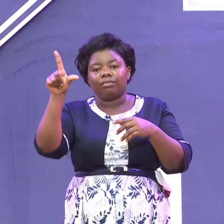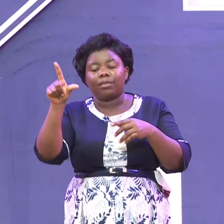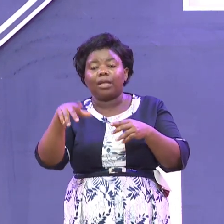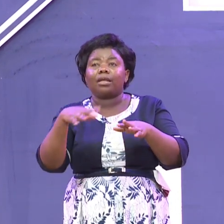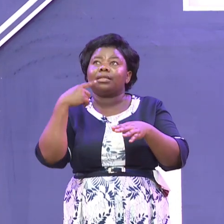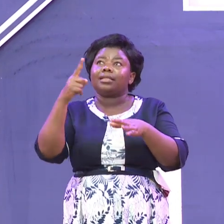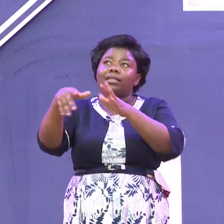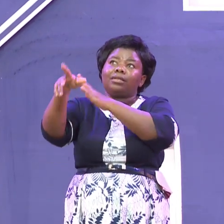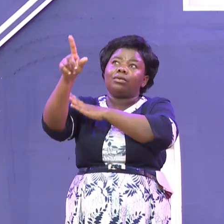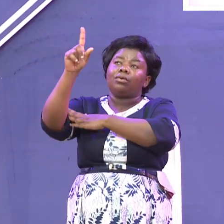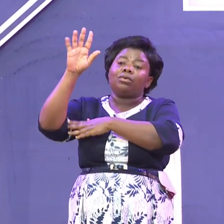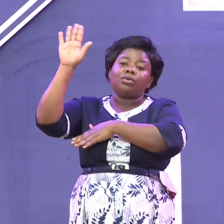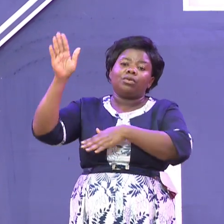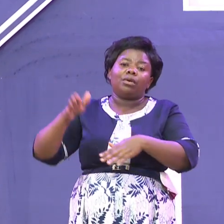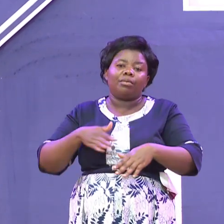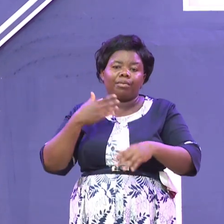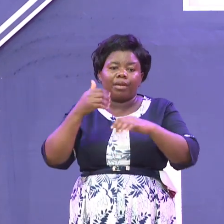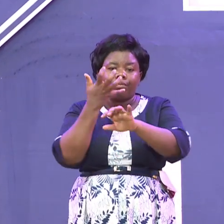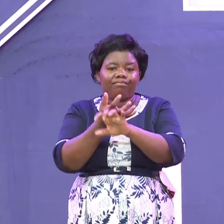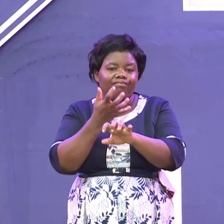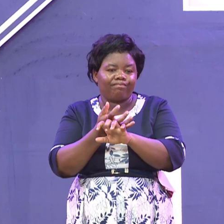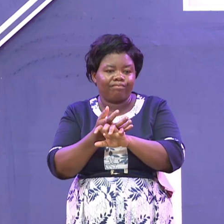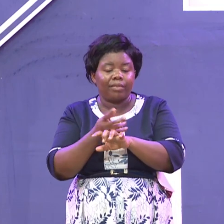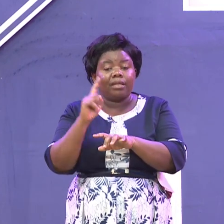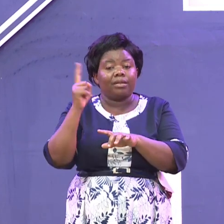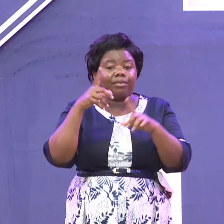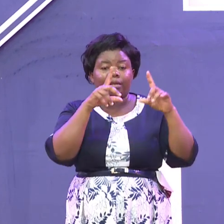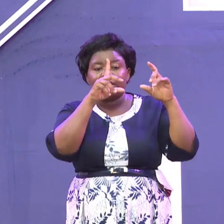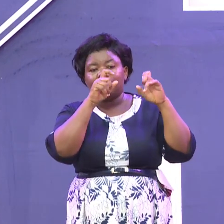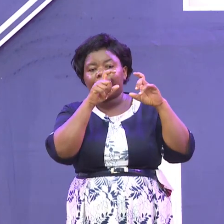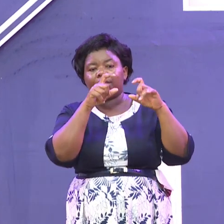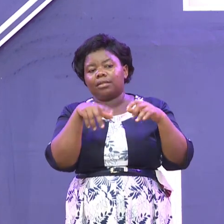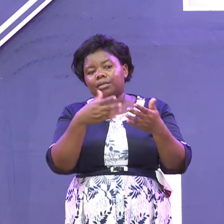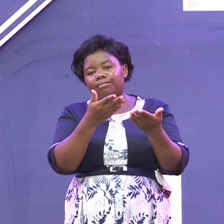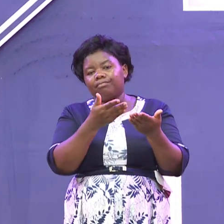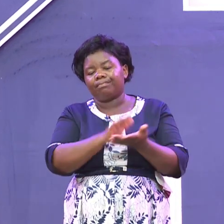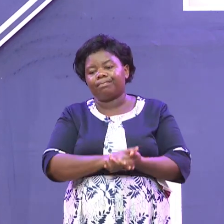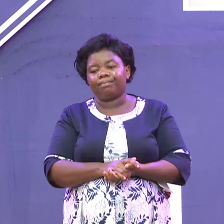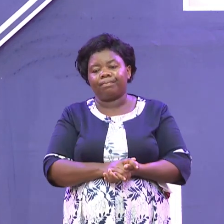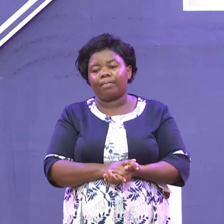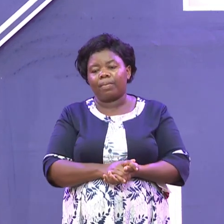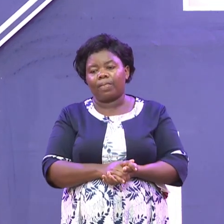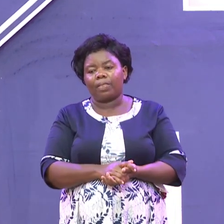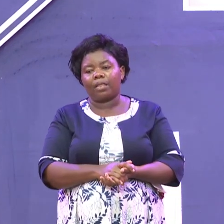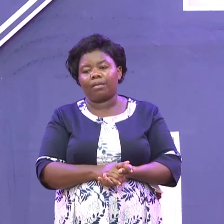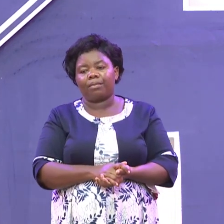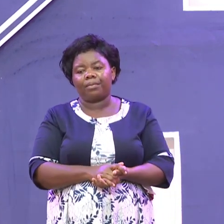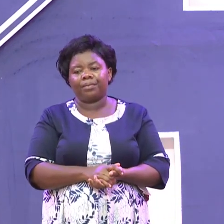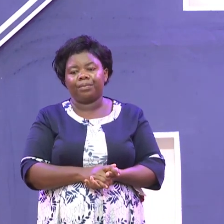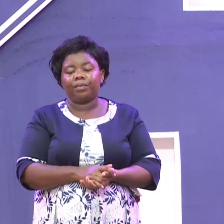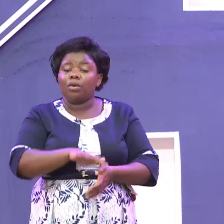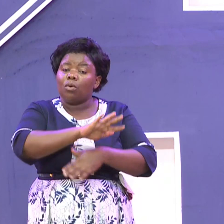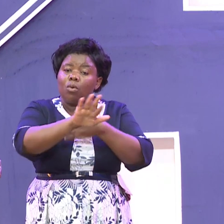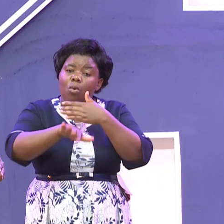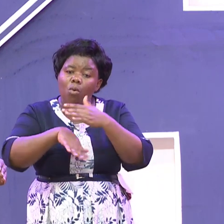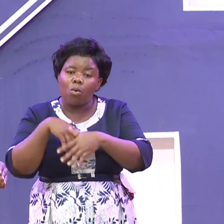lwange. Ekyo kye kifaananyi kyasoose okusiiga. That is the first picture that he shaded. Entalo